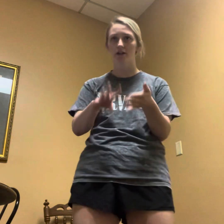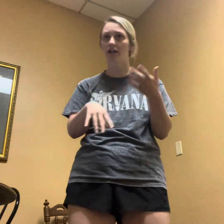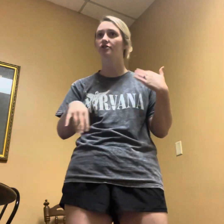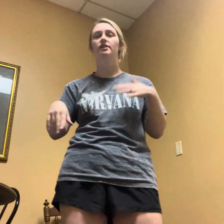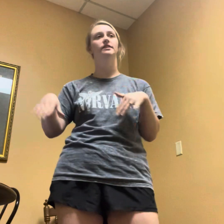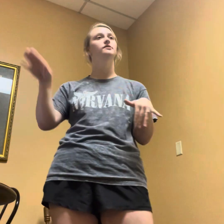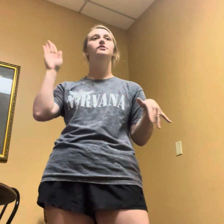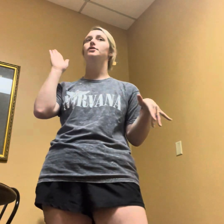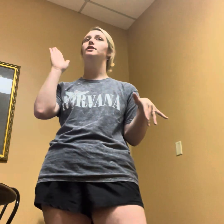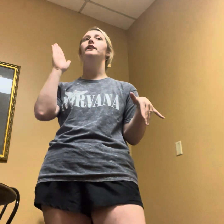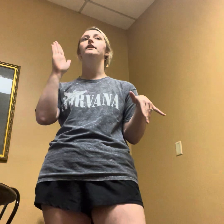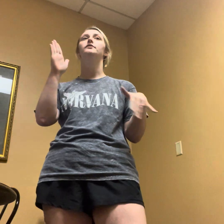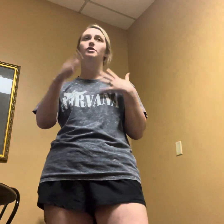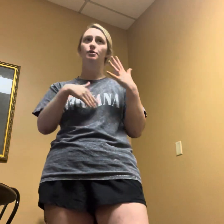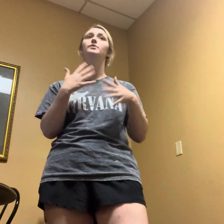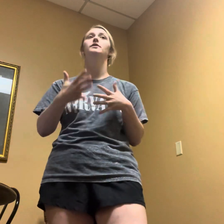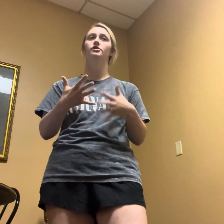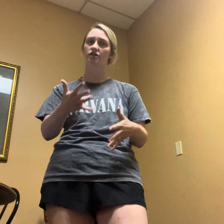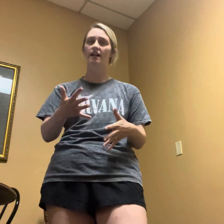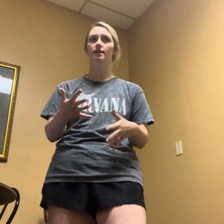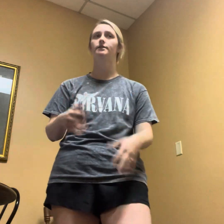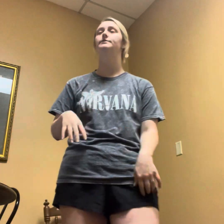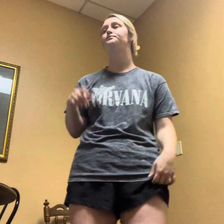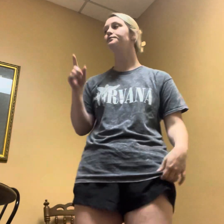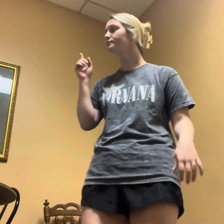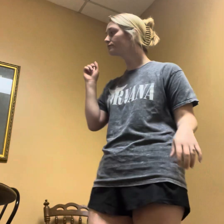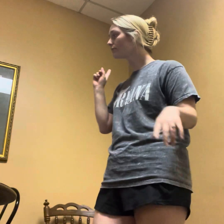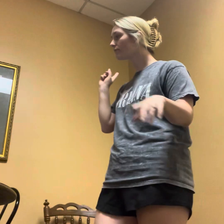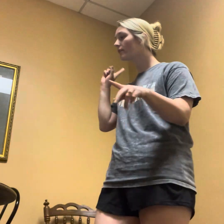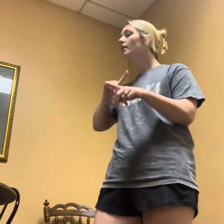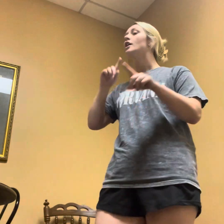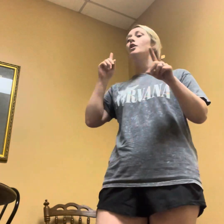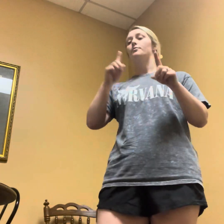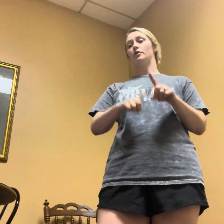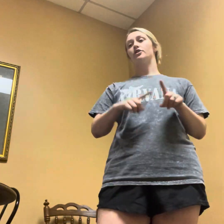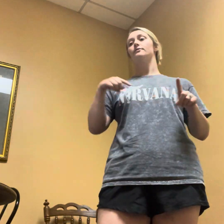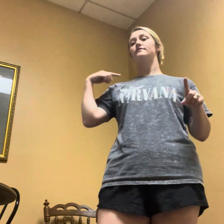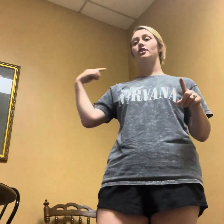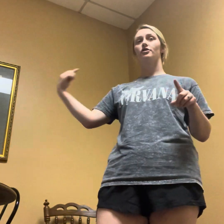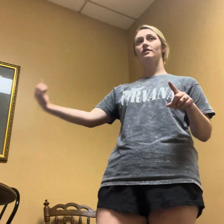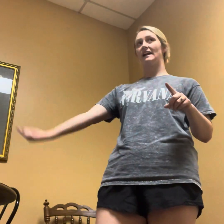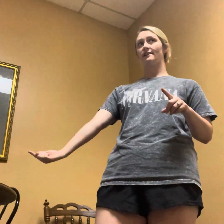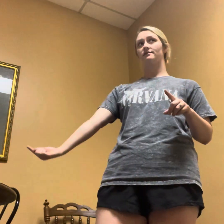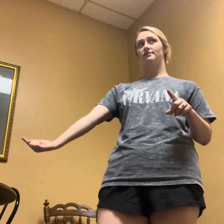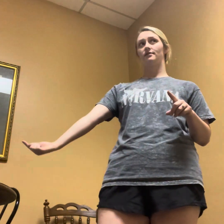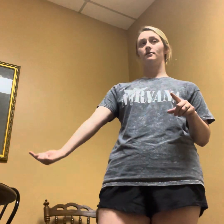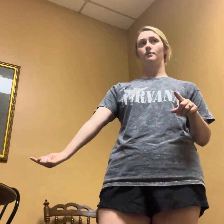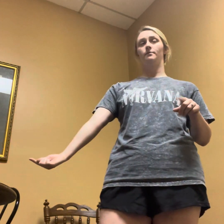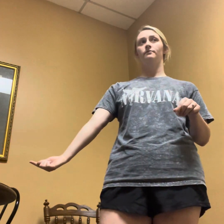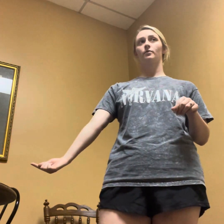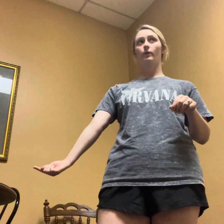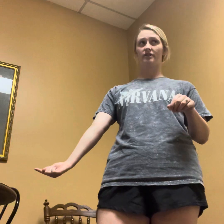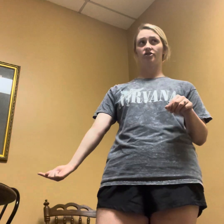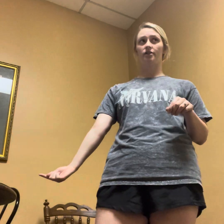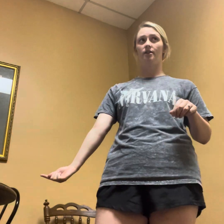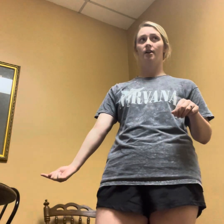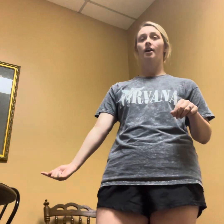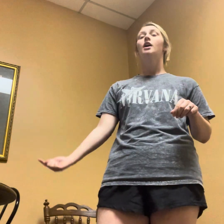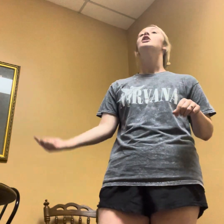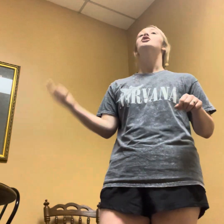got your answer and do you understand, when you move to your next question, you